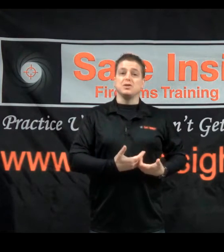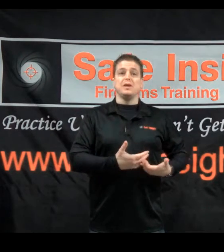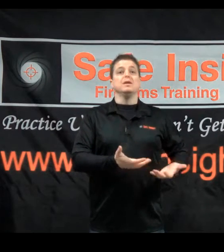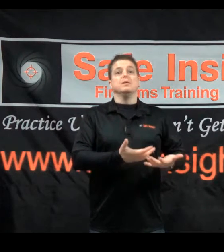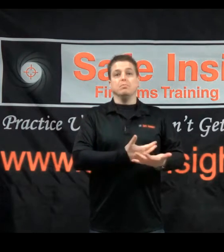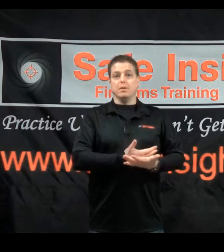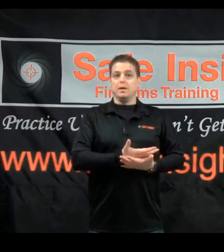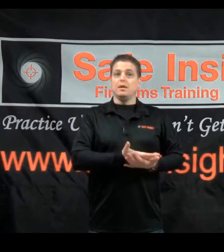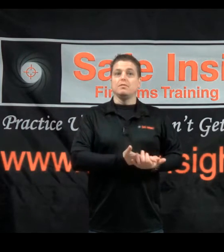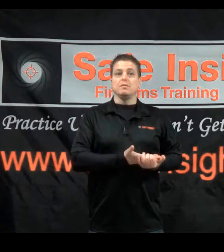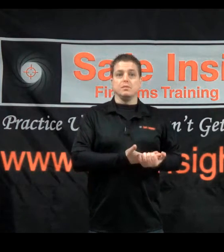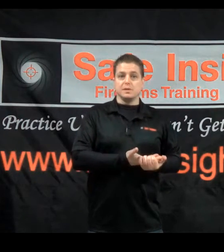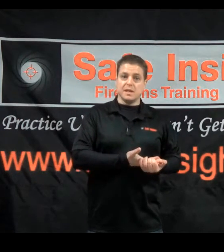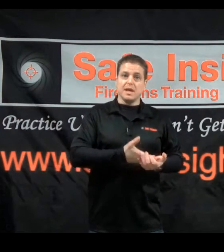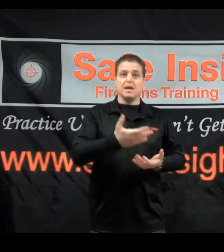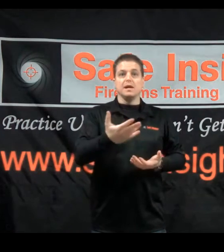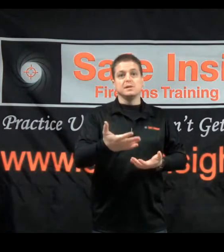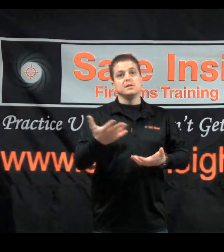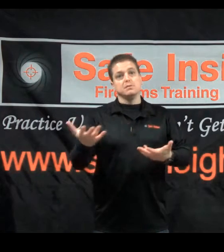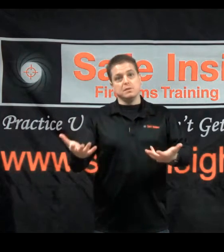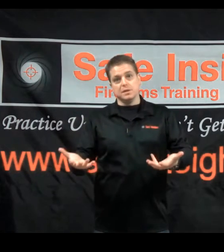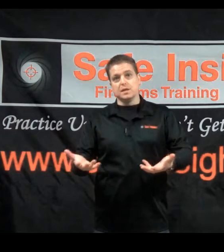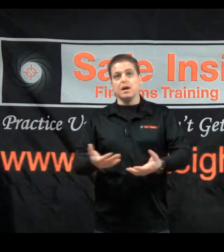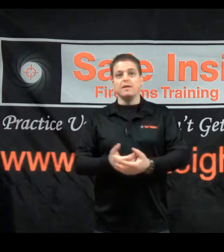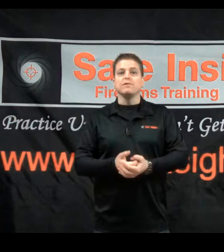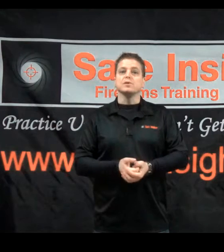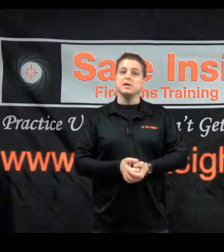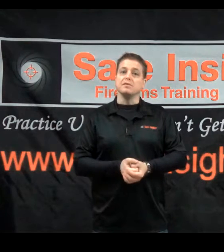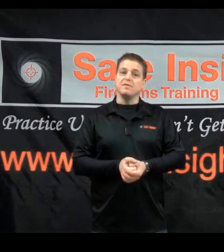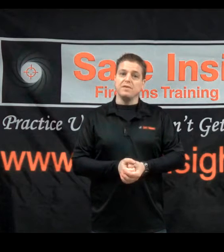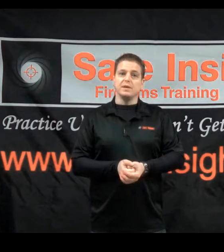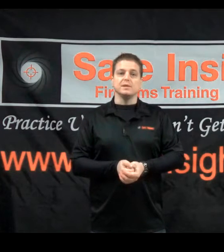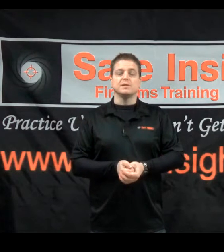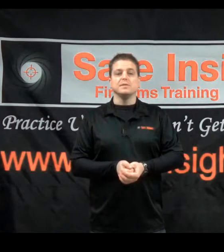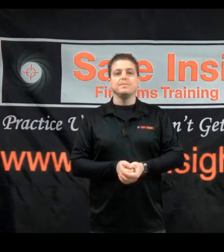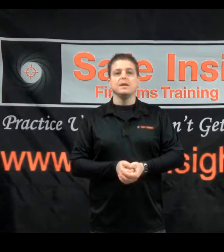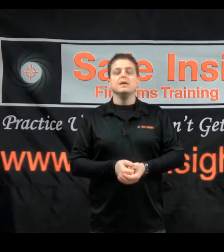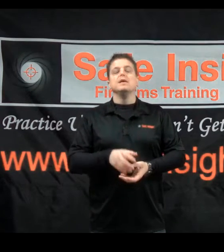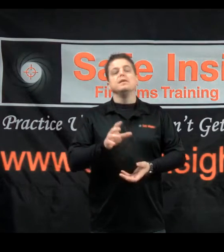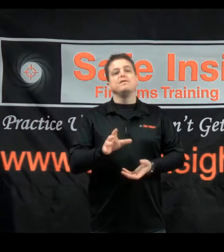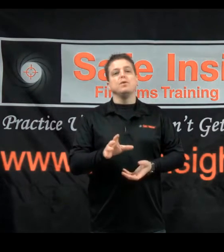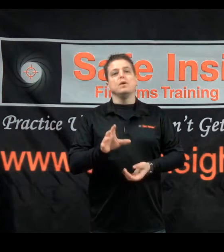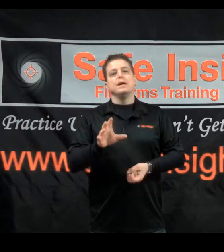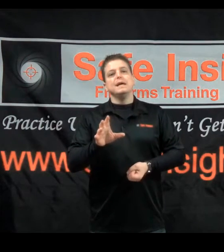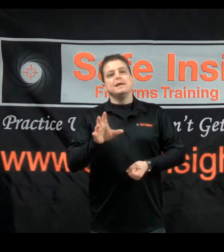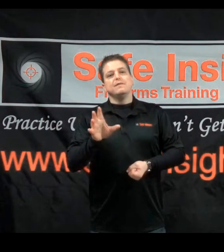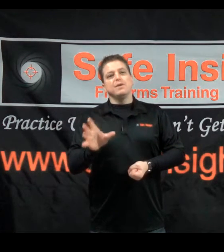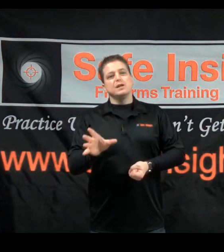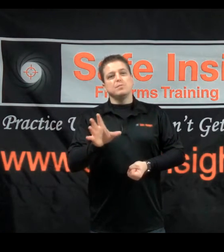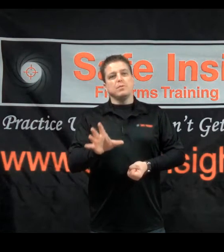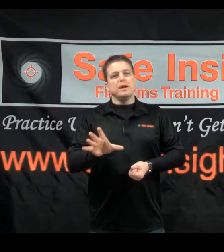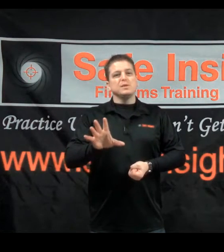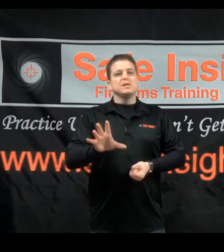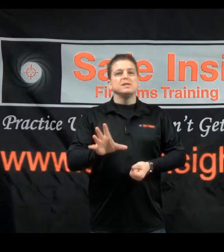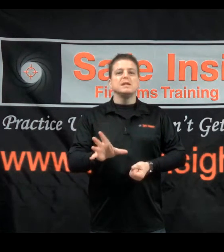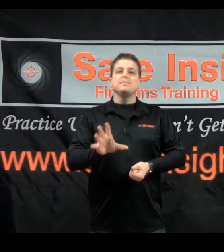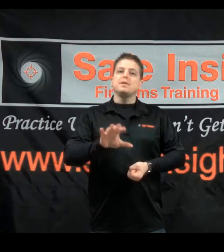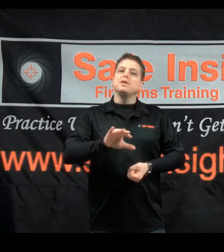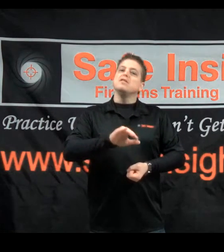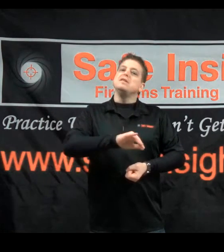actually breaking through the skin as designed for self-defense. Therefore, frangible rounds typically are